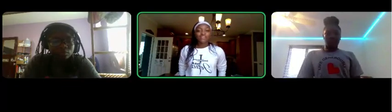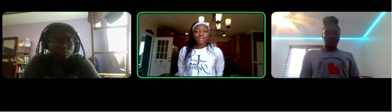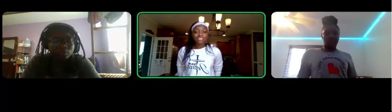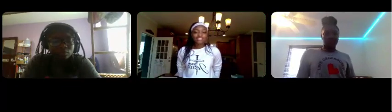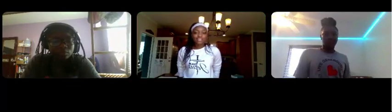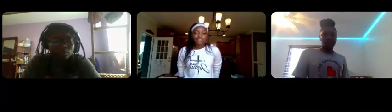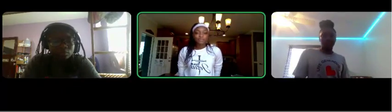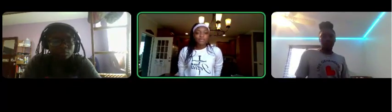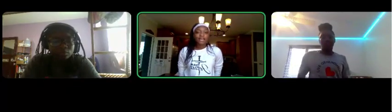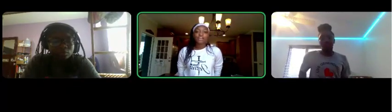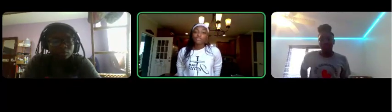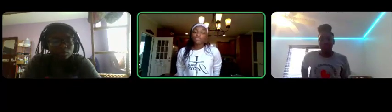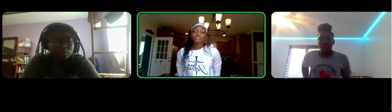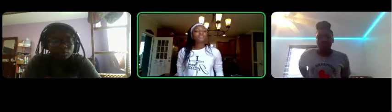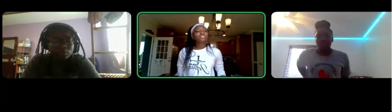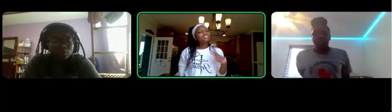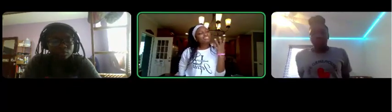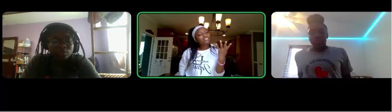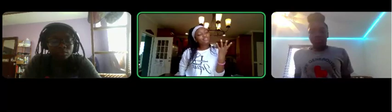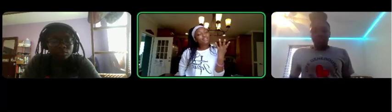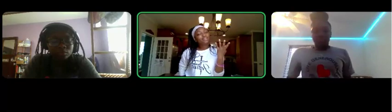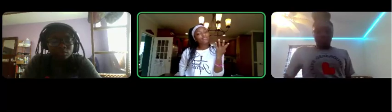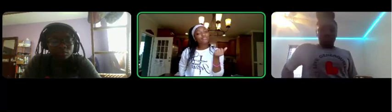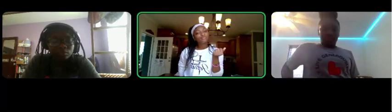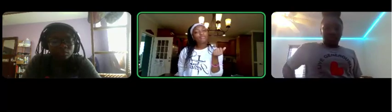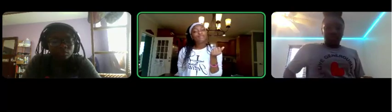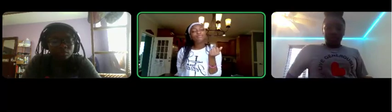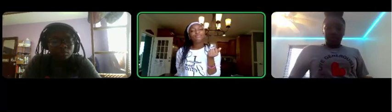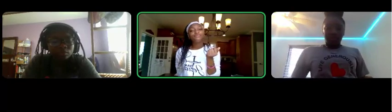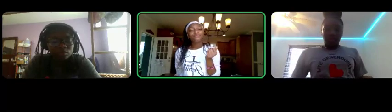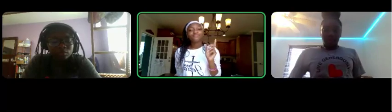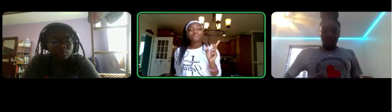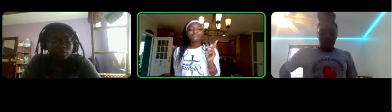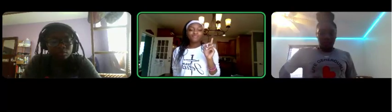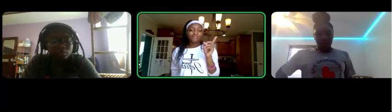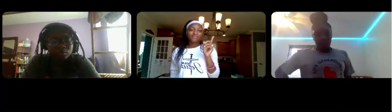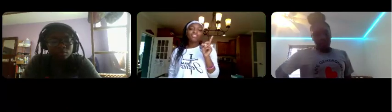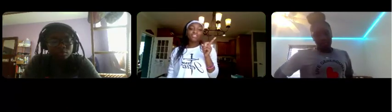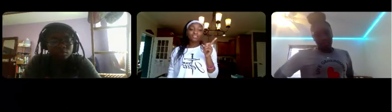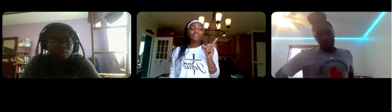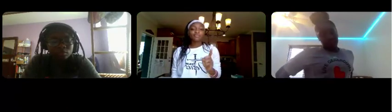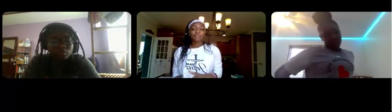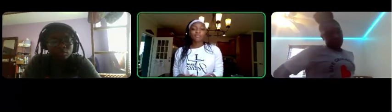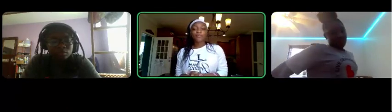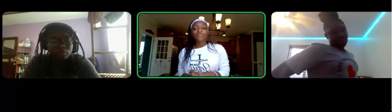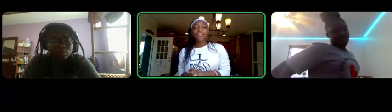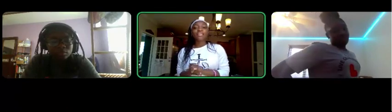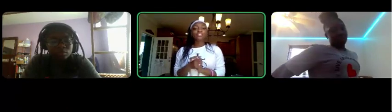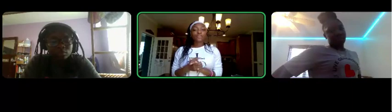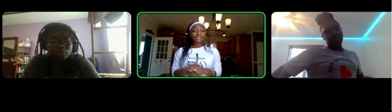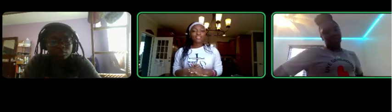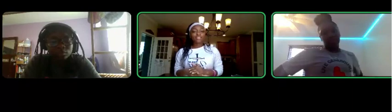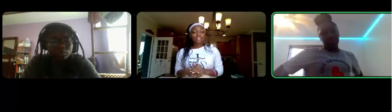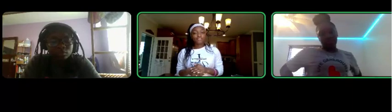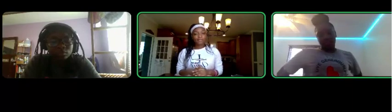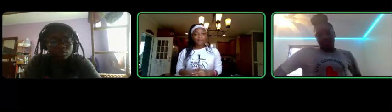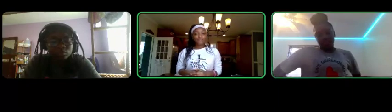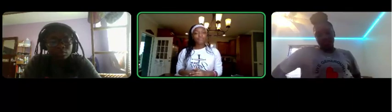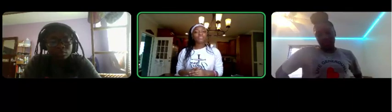Christ loves me, I know truth. So it sounds a little different from Jesus loves me, but it's Christ loves me, I